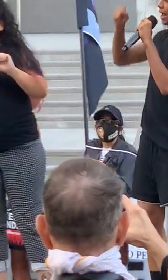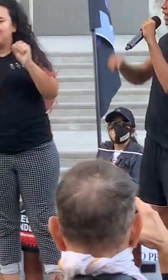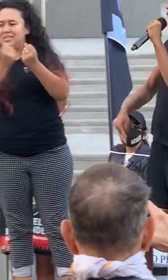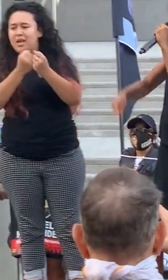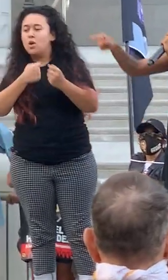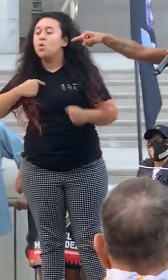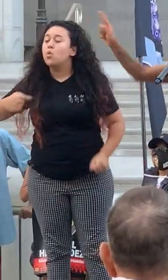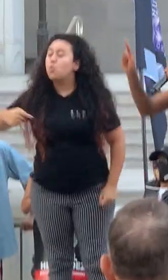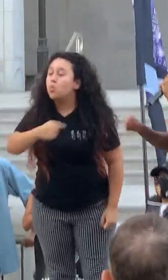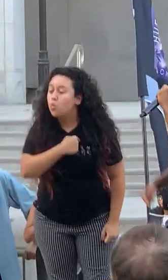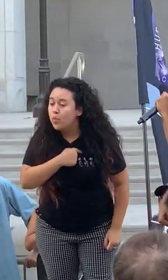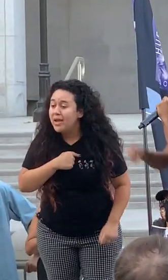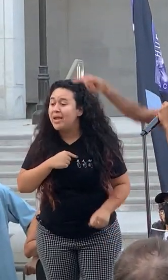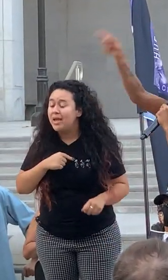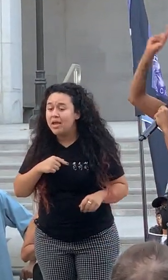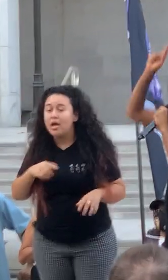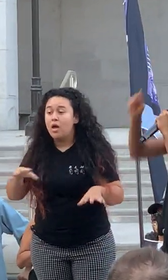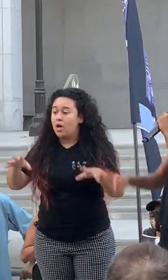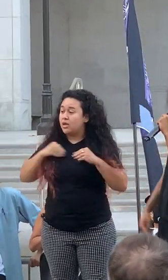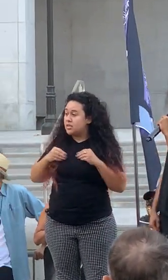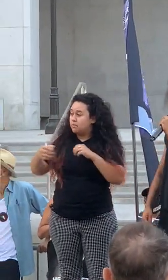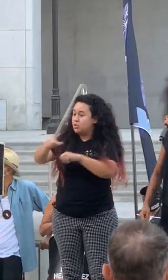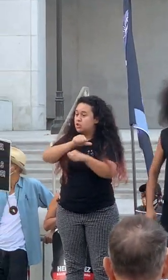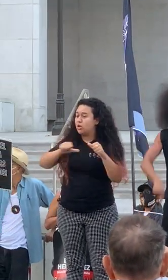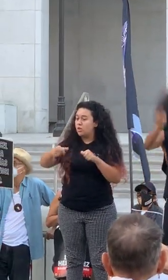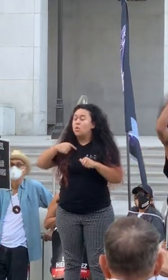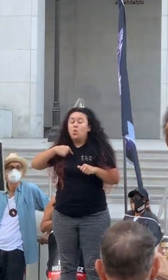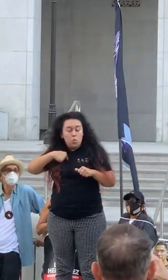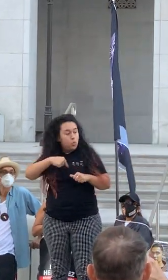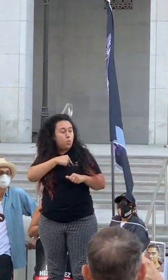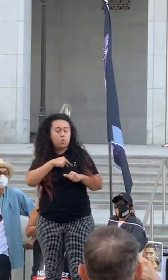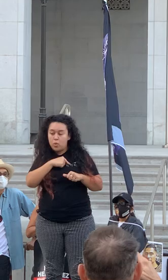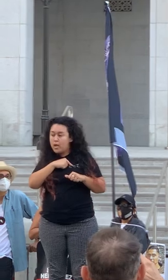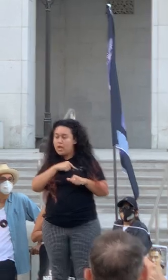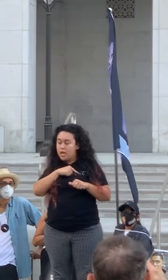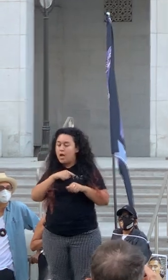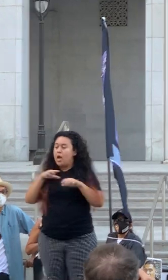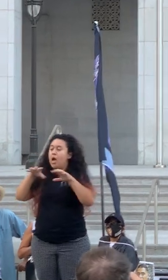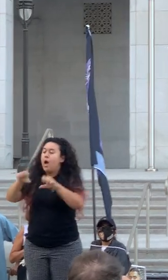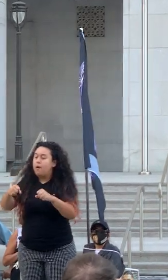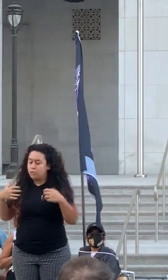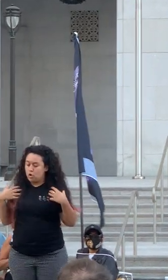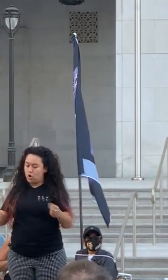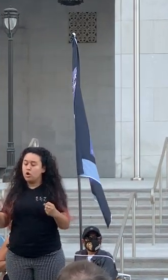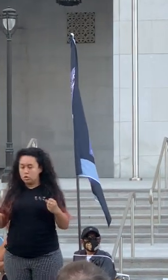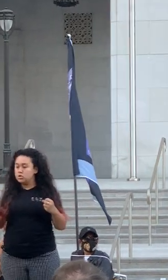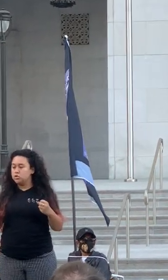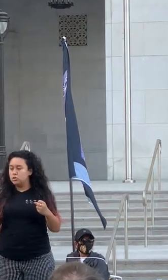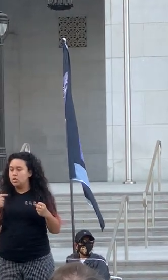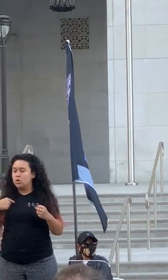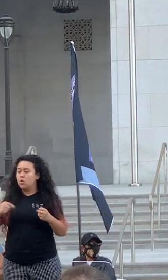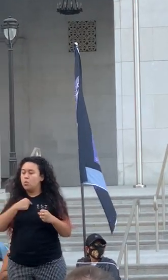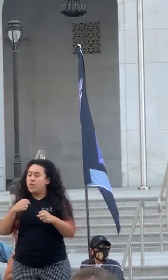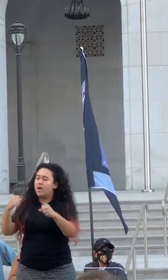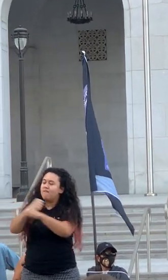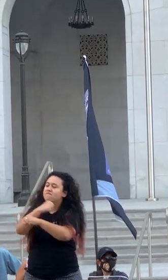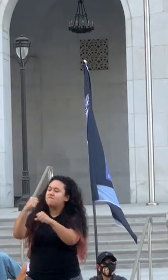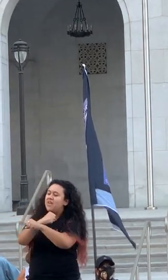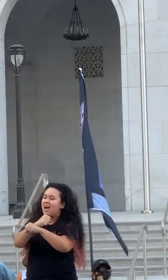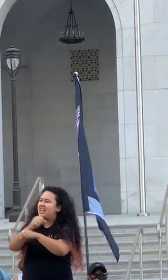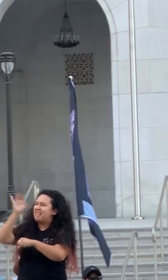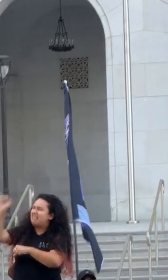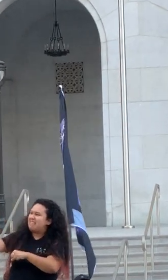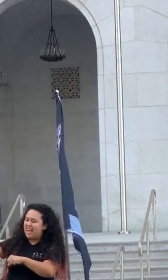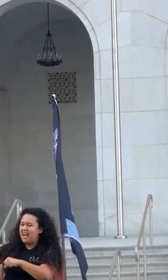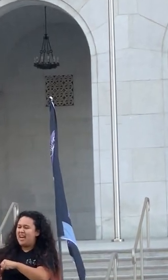so we are claiming each other. We are claiming courage. We are claiming conviction. We are fighting class. We